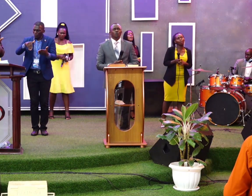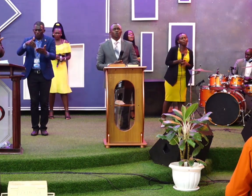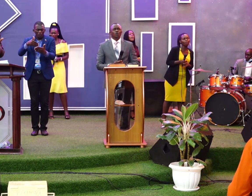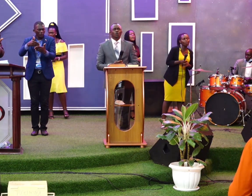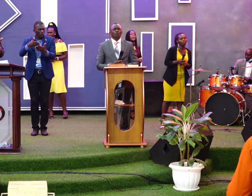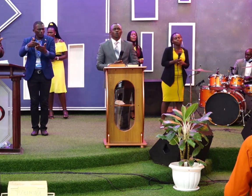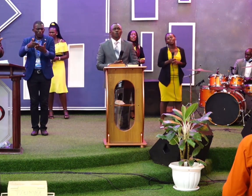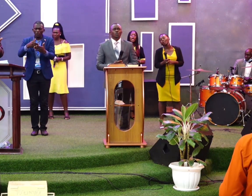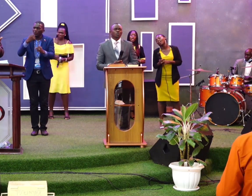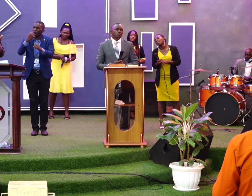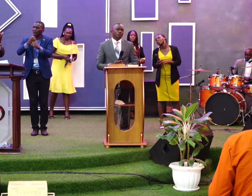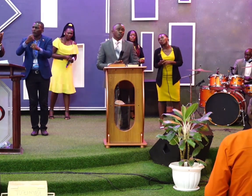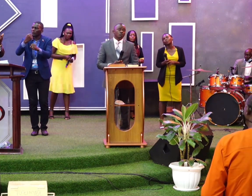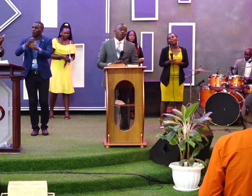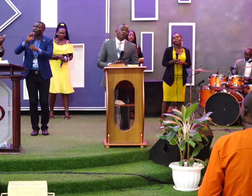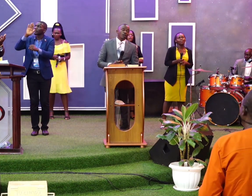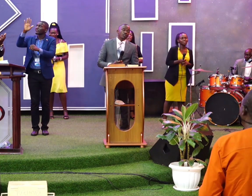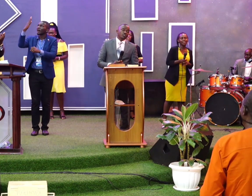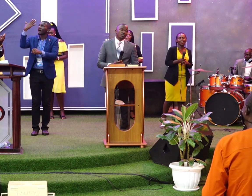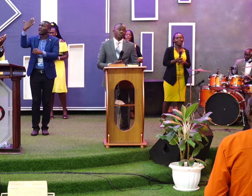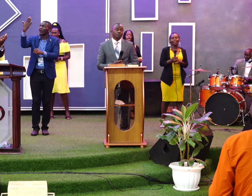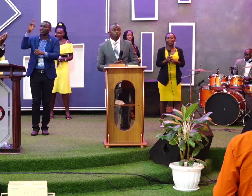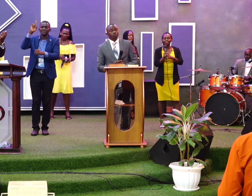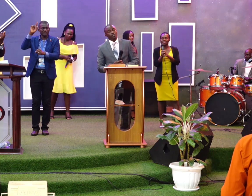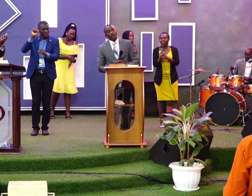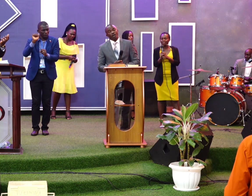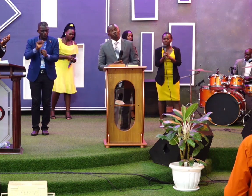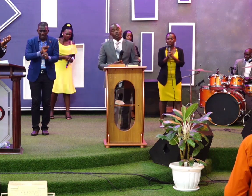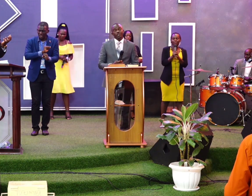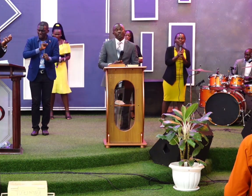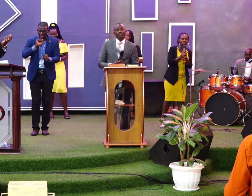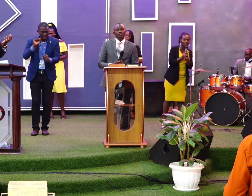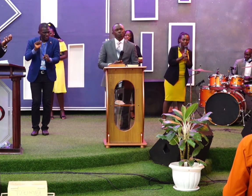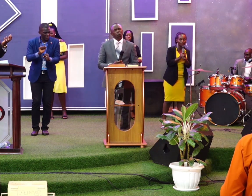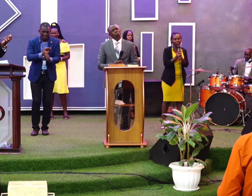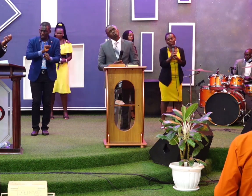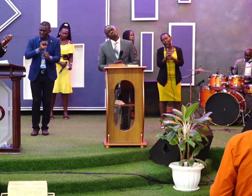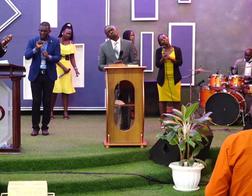consider all the works thy hands have